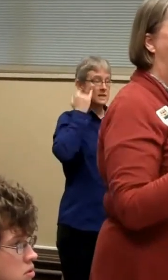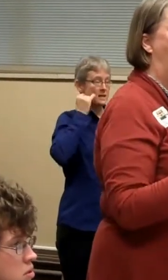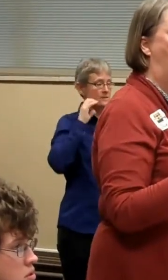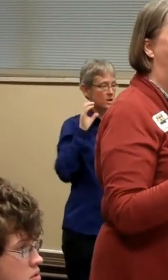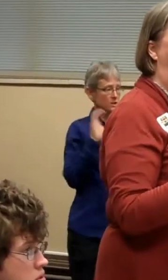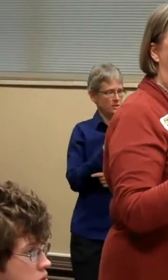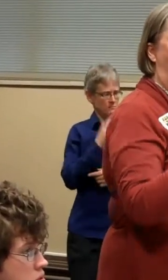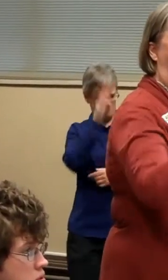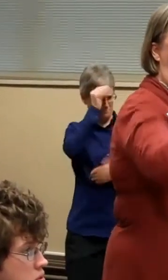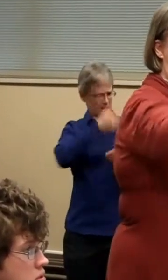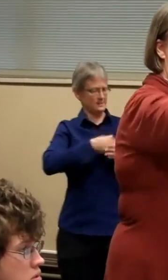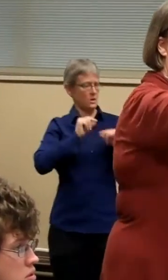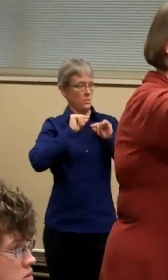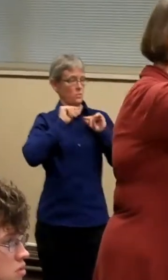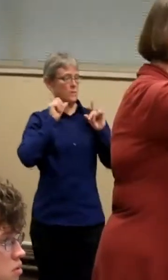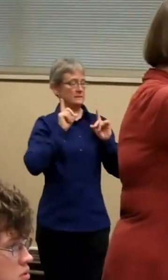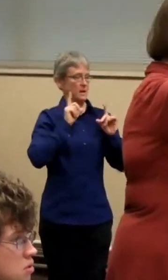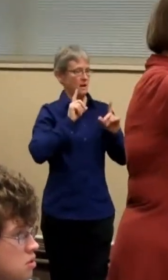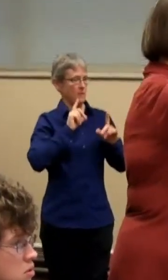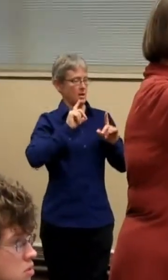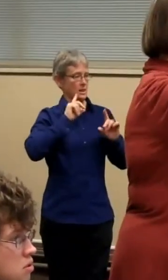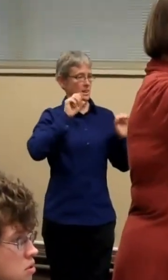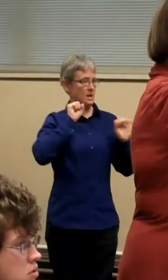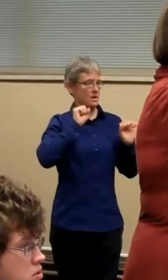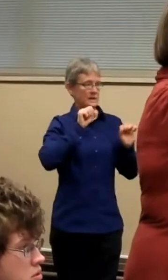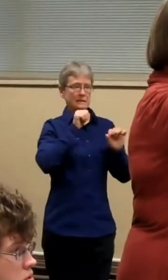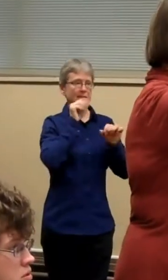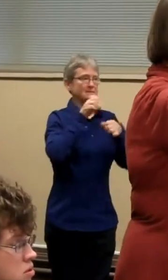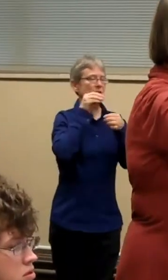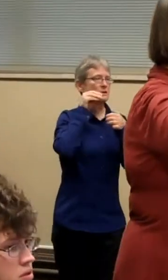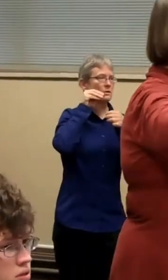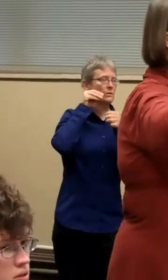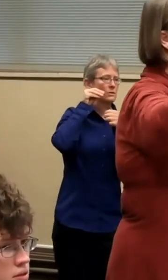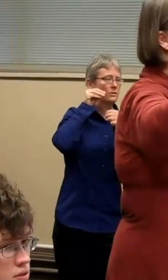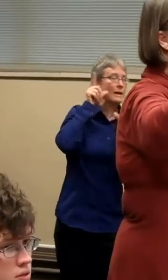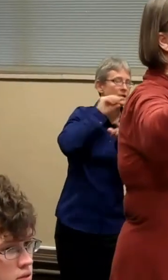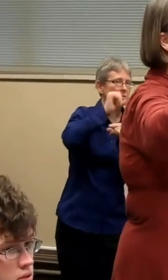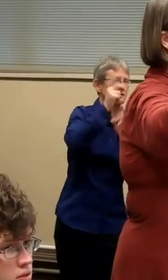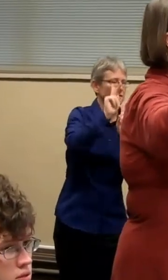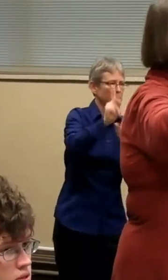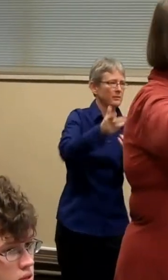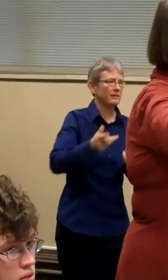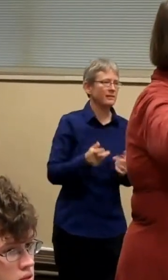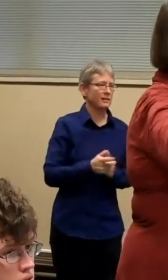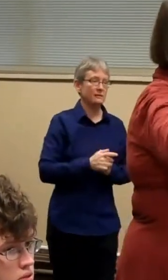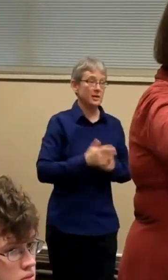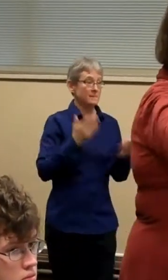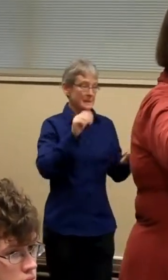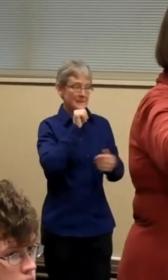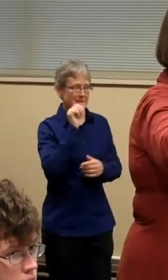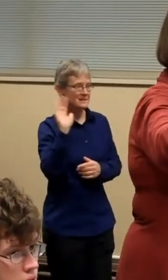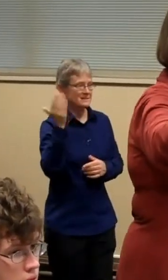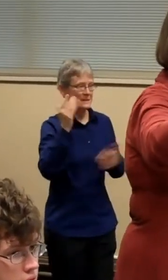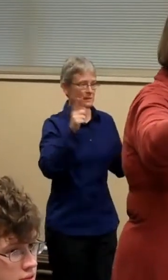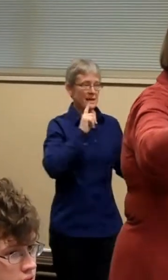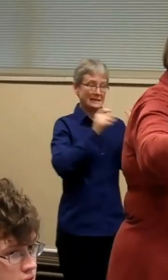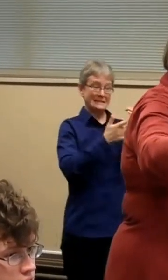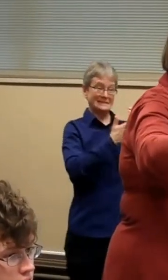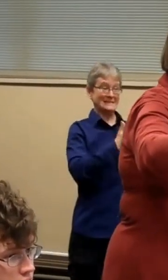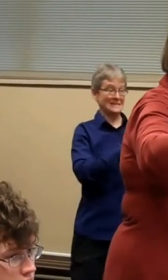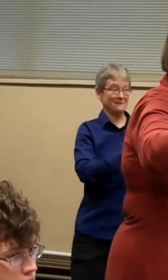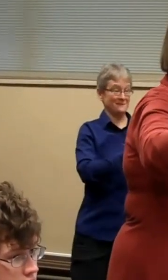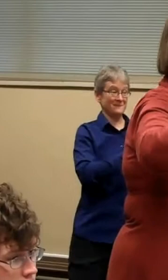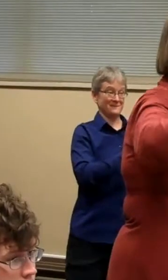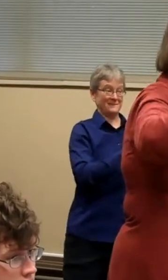Charlie wakes up and makes noise at night, it doesn't wake Andre up. Now that may not seem like assistive technology to